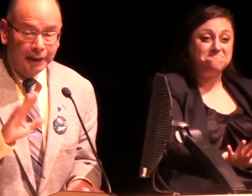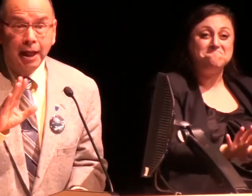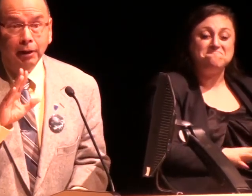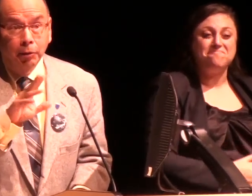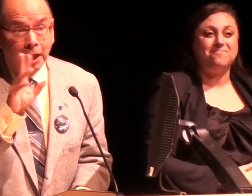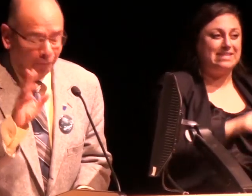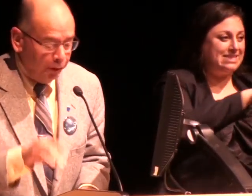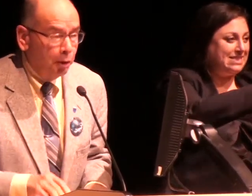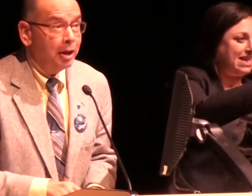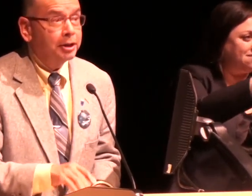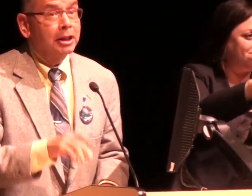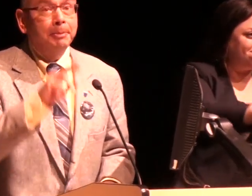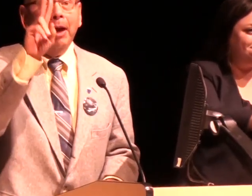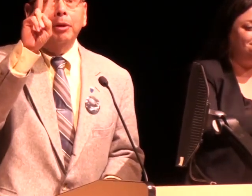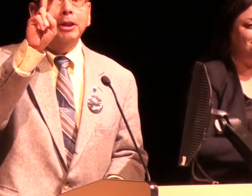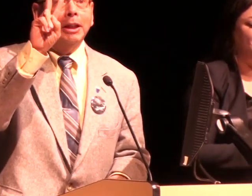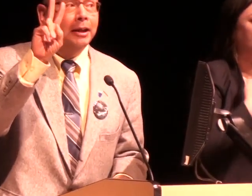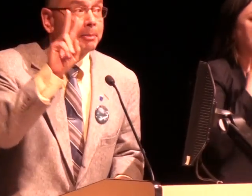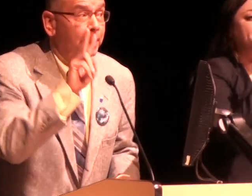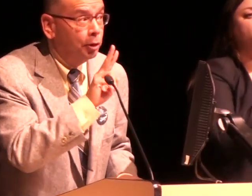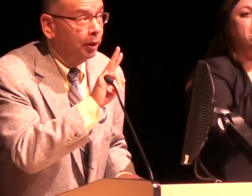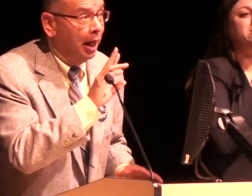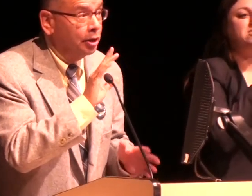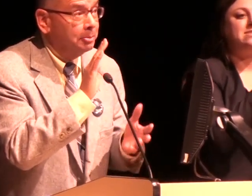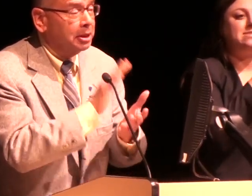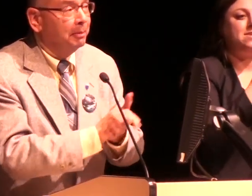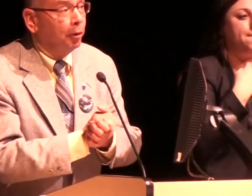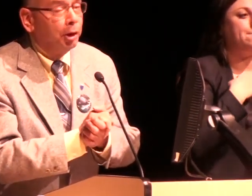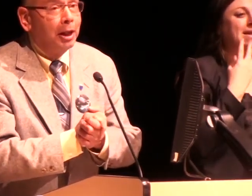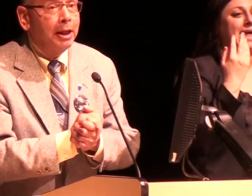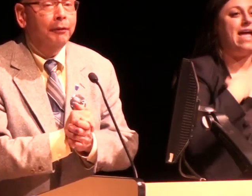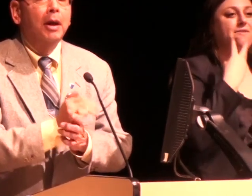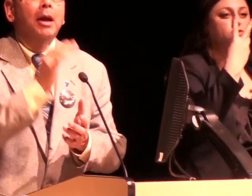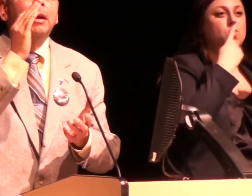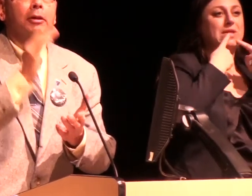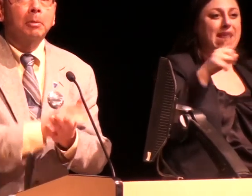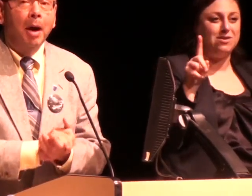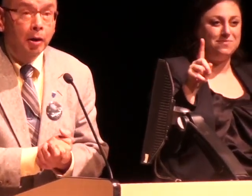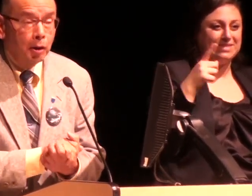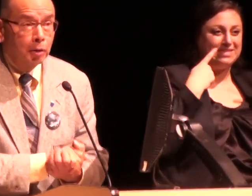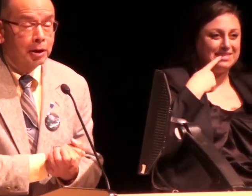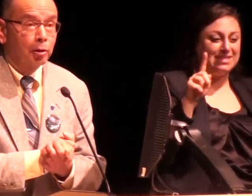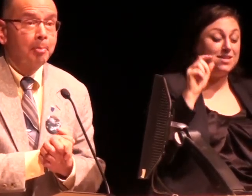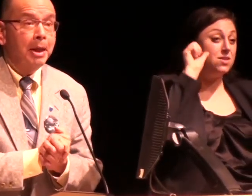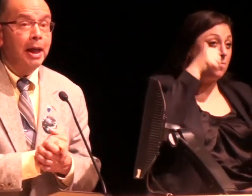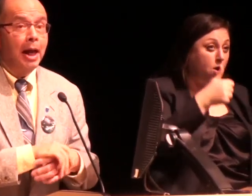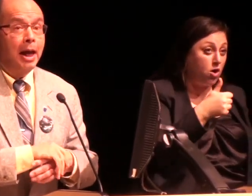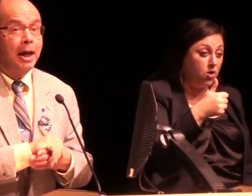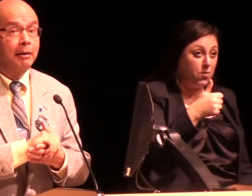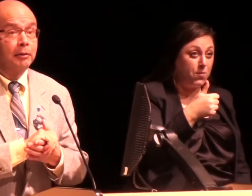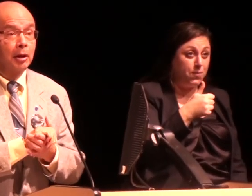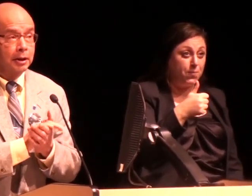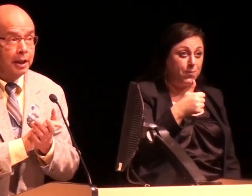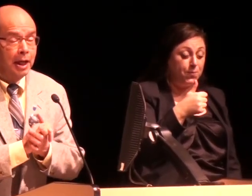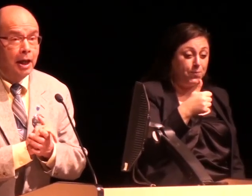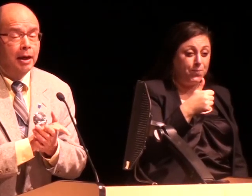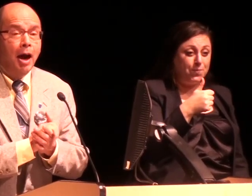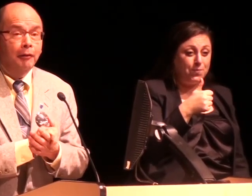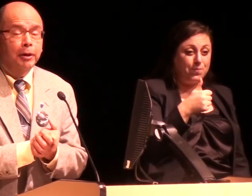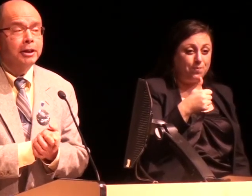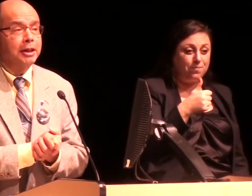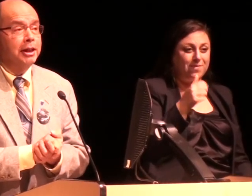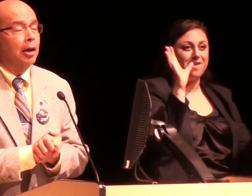And I would just like to make two announcements before you leave. Tomorrow there will be